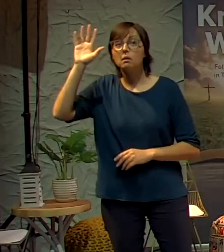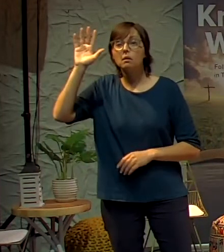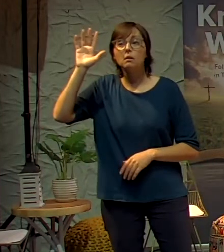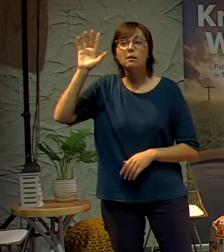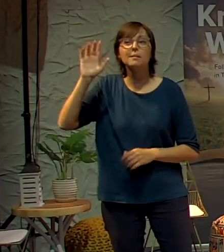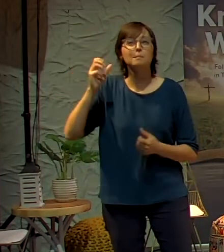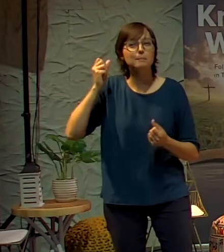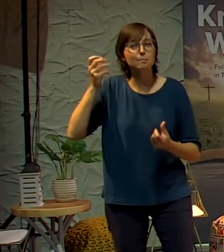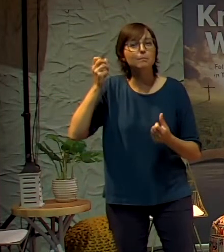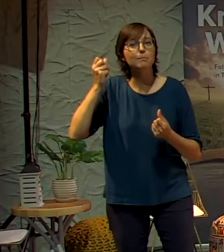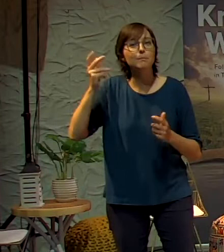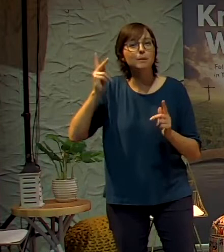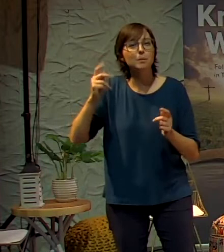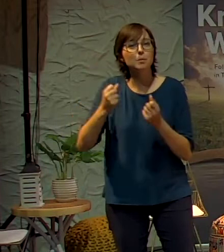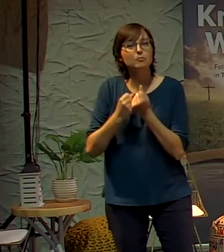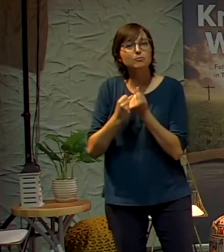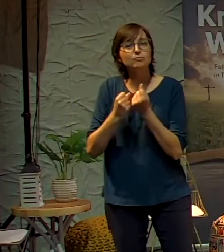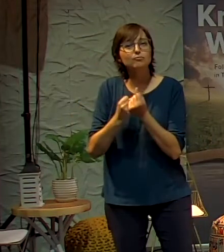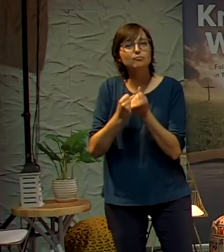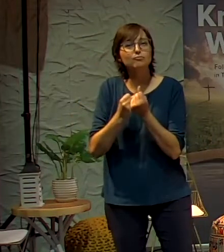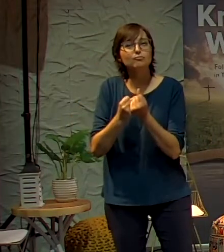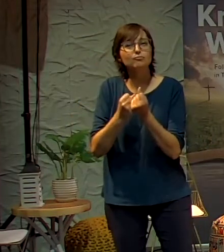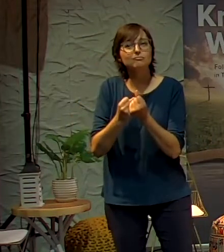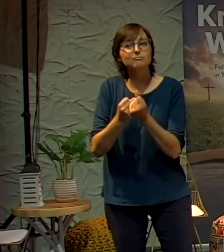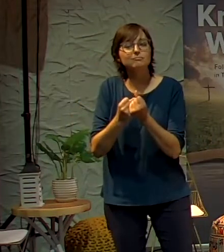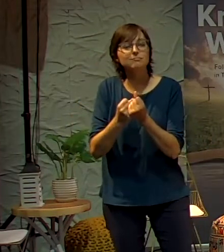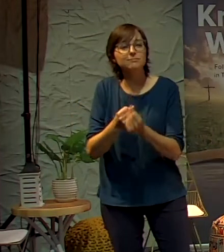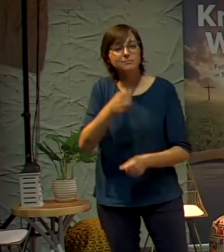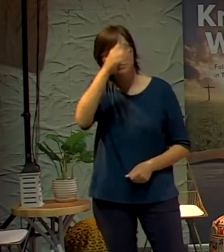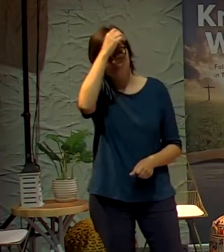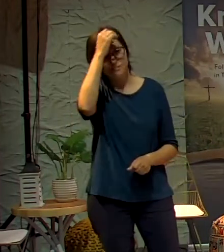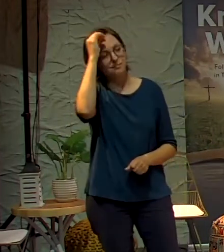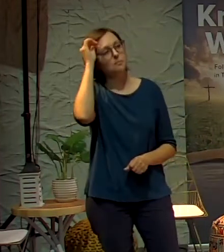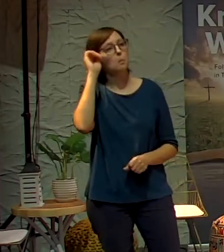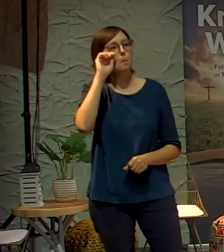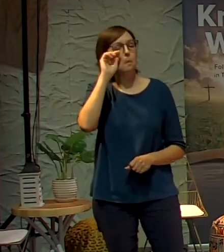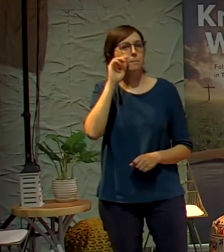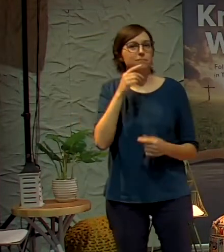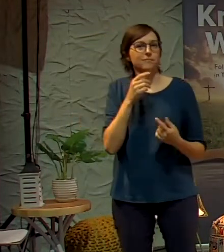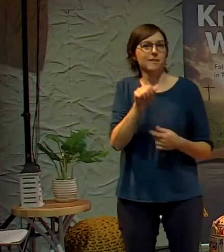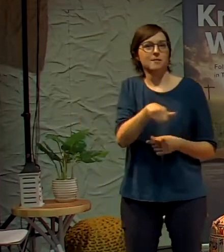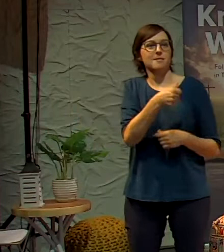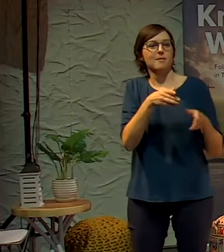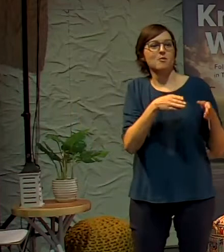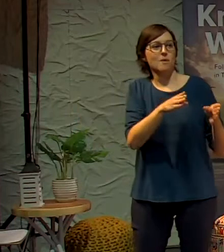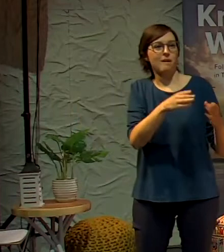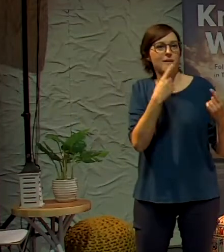Many people. Many people. It just doesn't work any other way according to God's